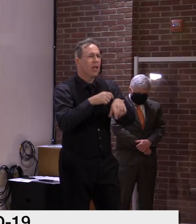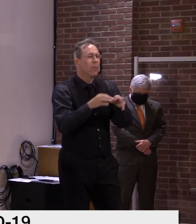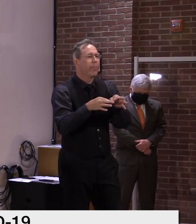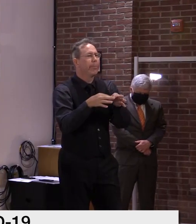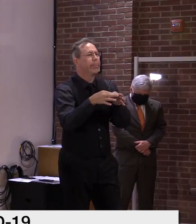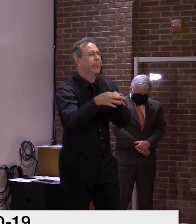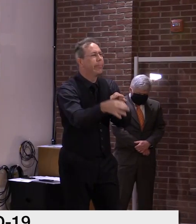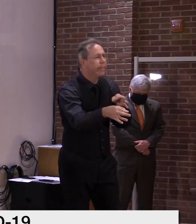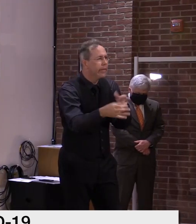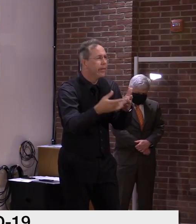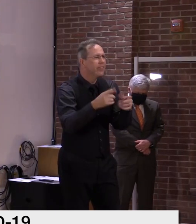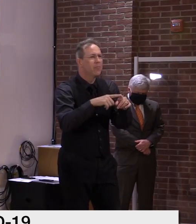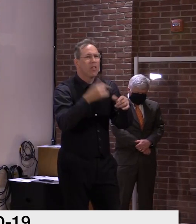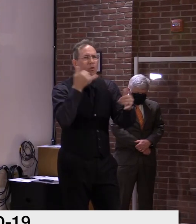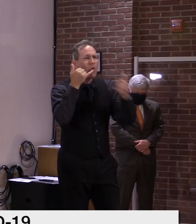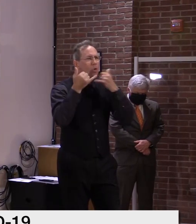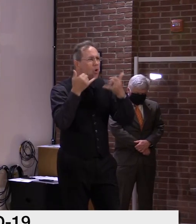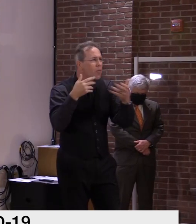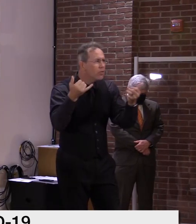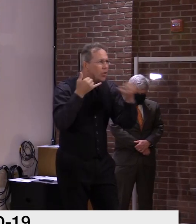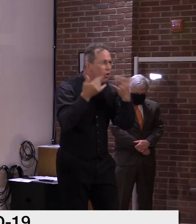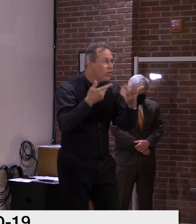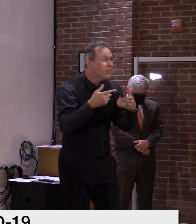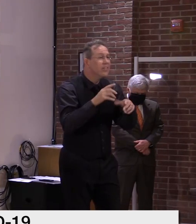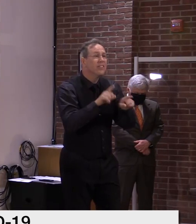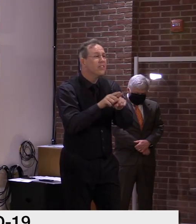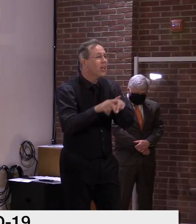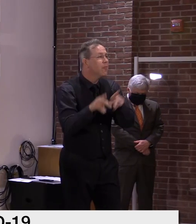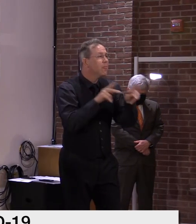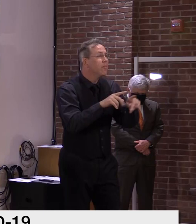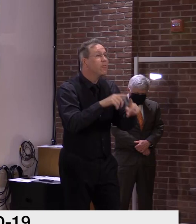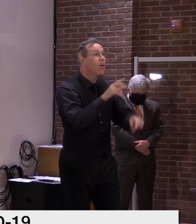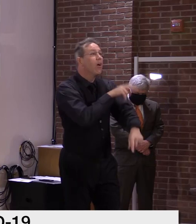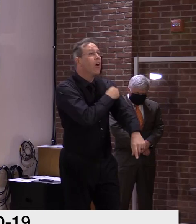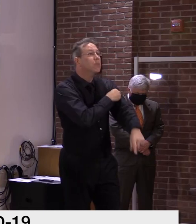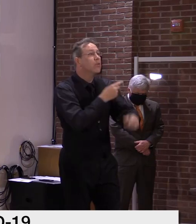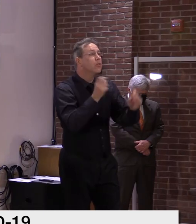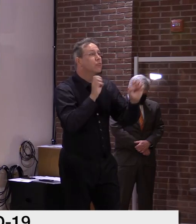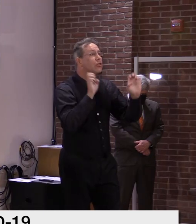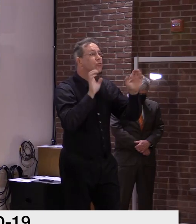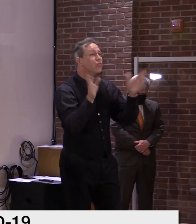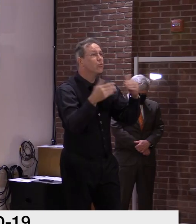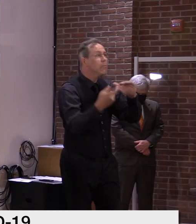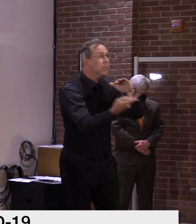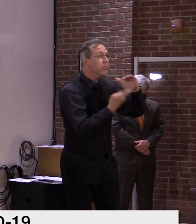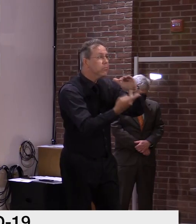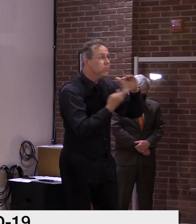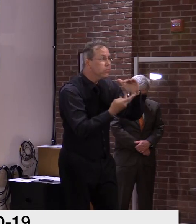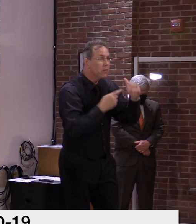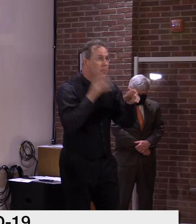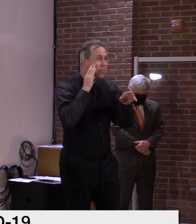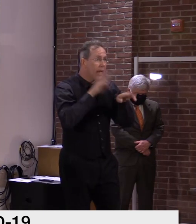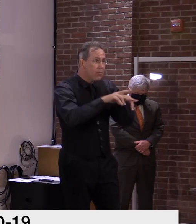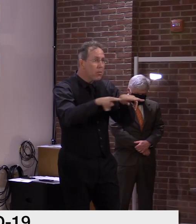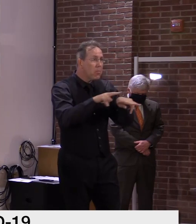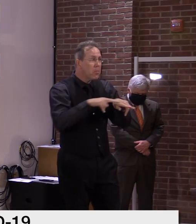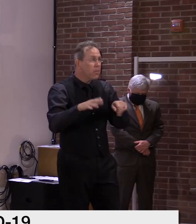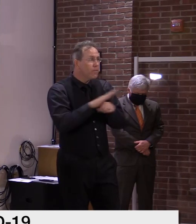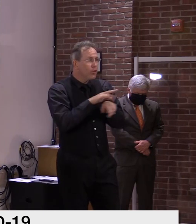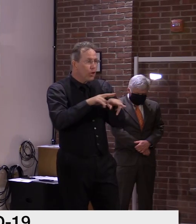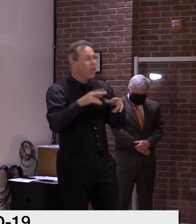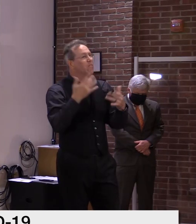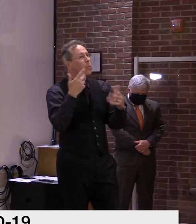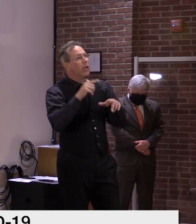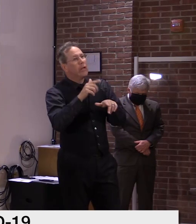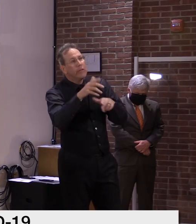happens in our emergency rooms. Unfortunately, there are delays in getting people into treatment because, and those delays do